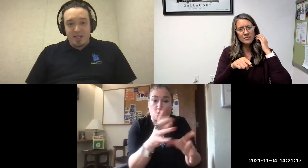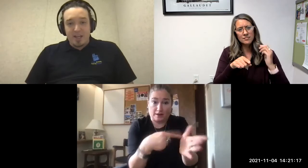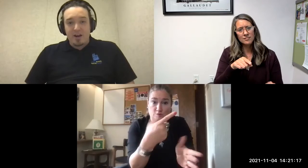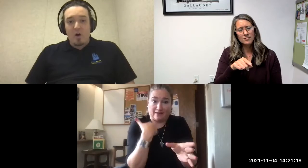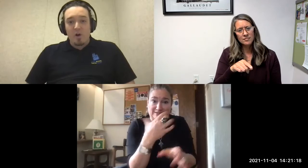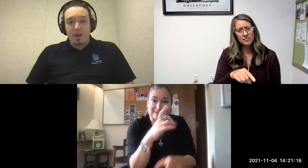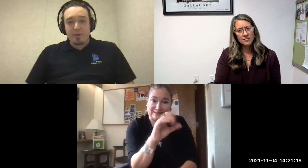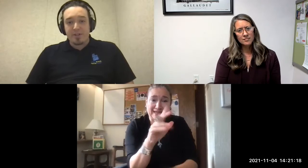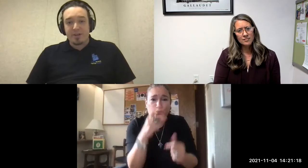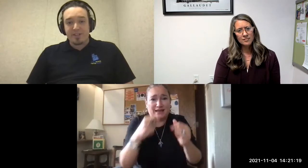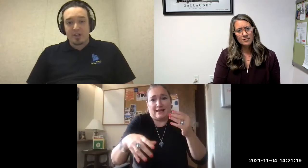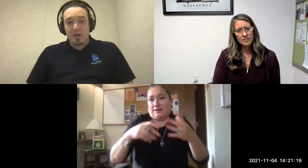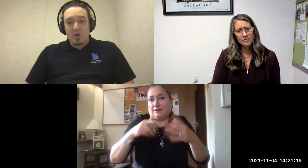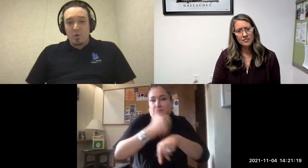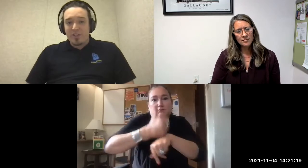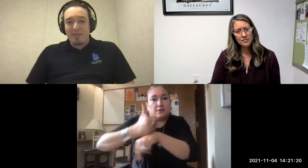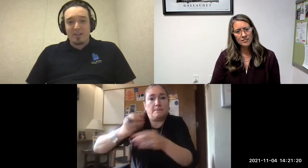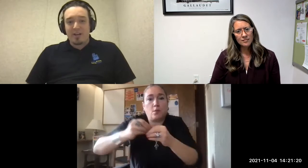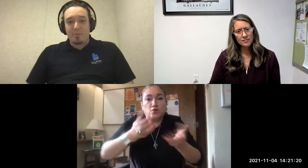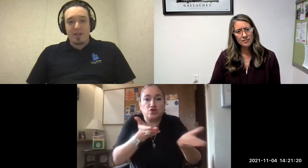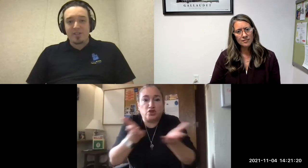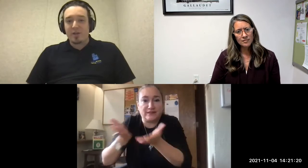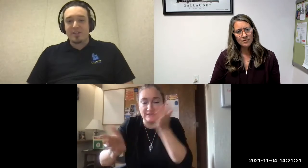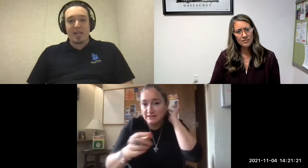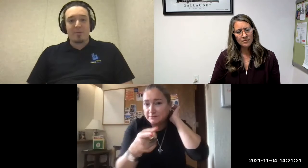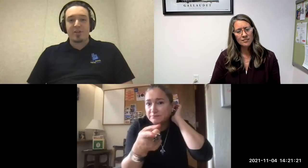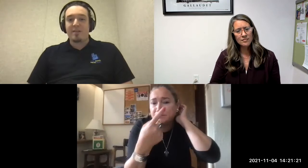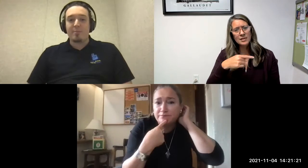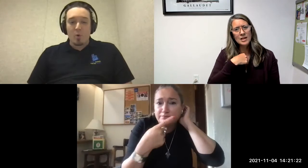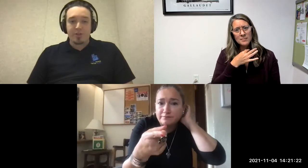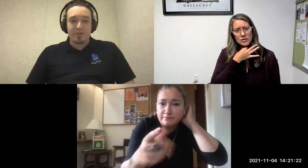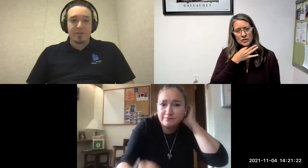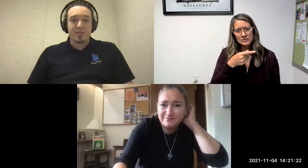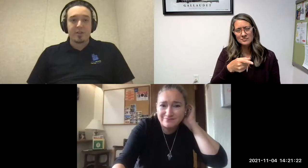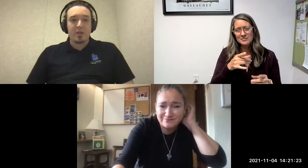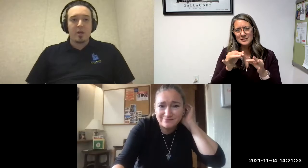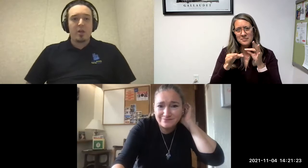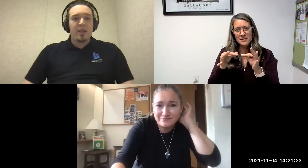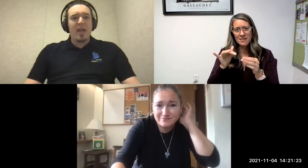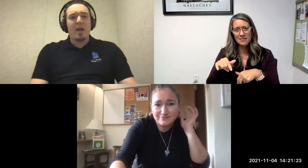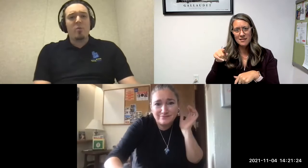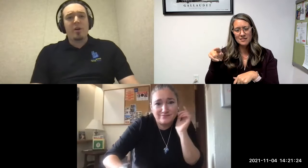CEASD and all the opportunities there. Once you have the data in place, you can establish even more services. Yeah, I